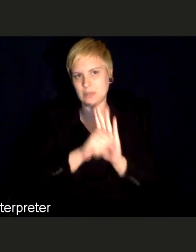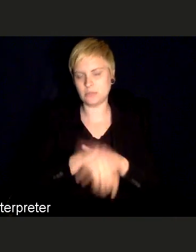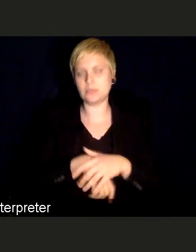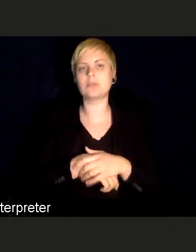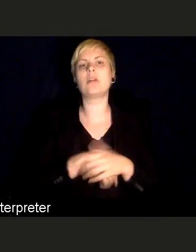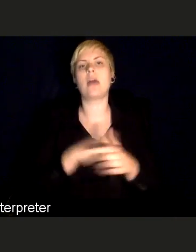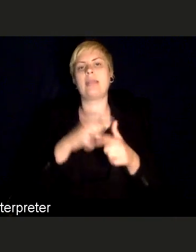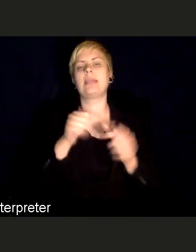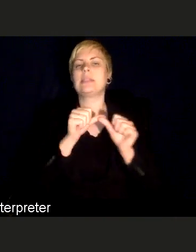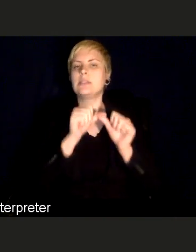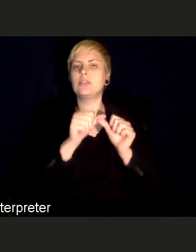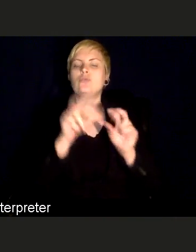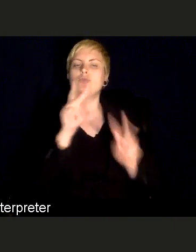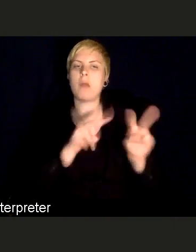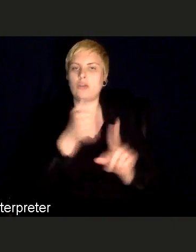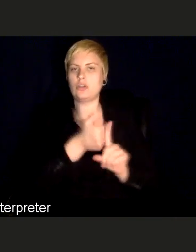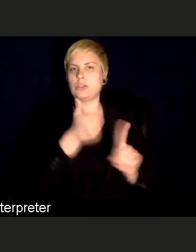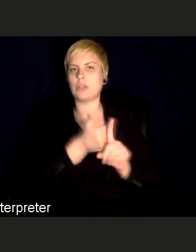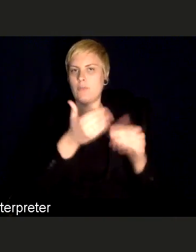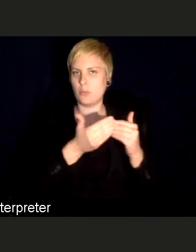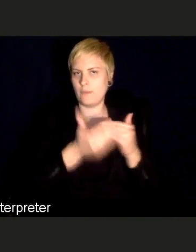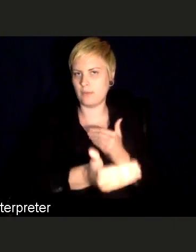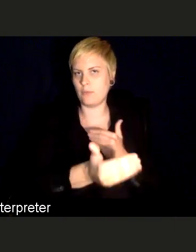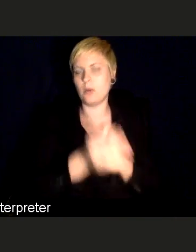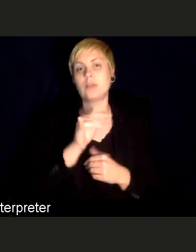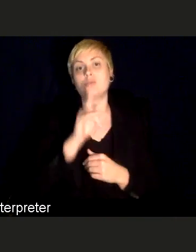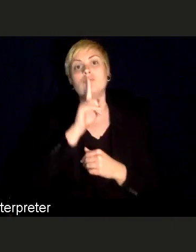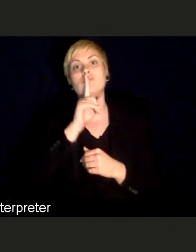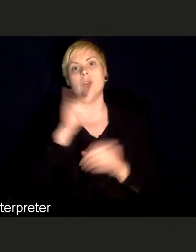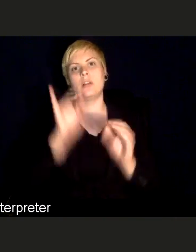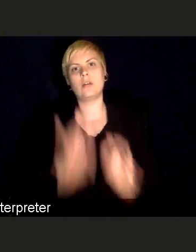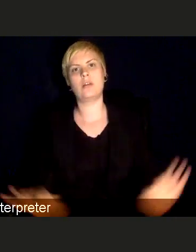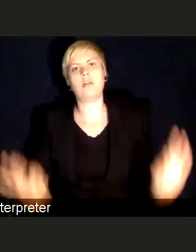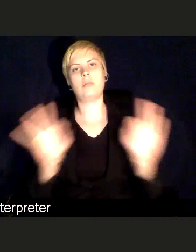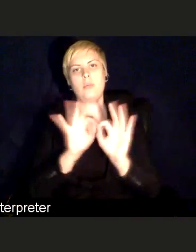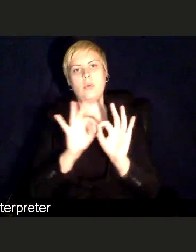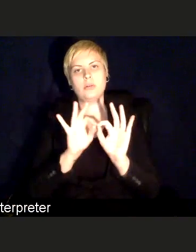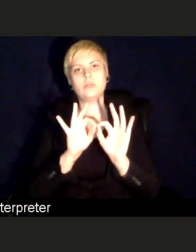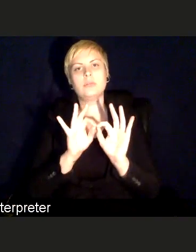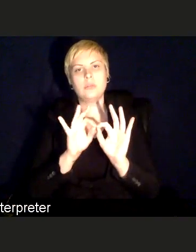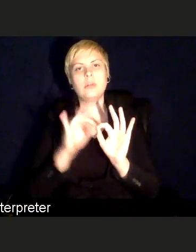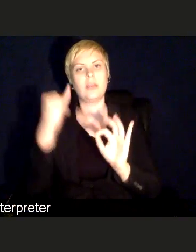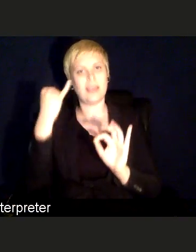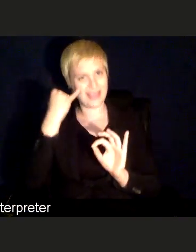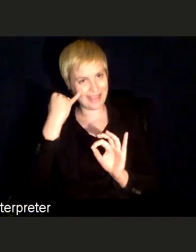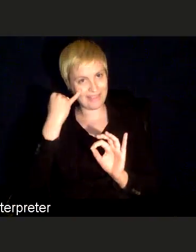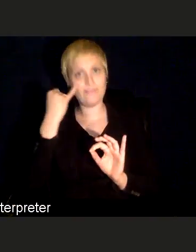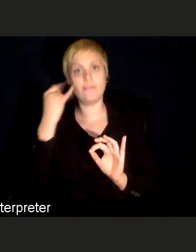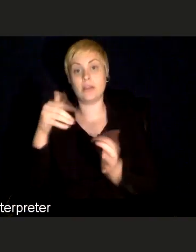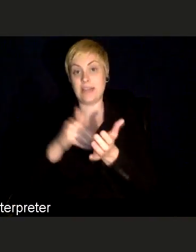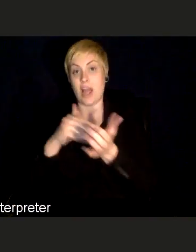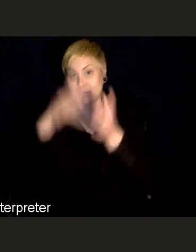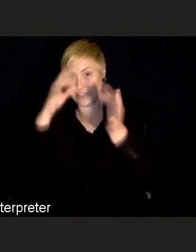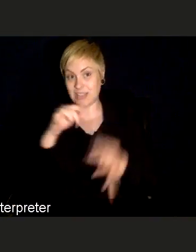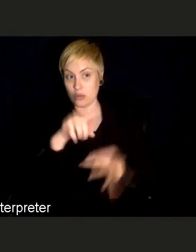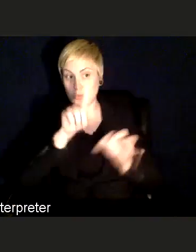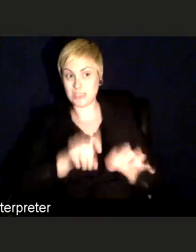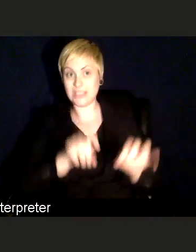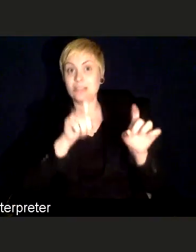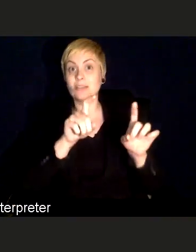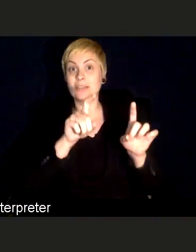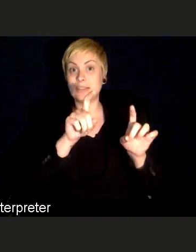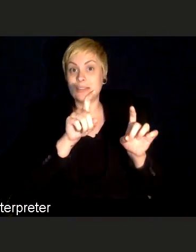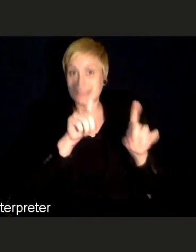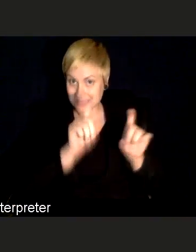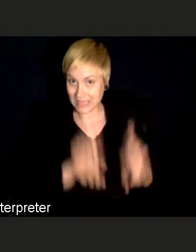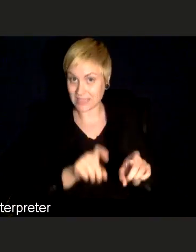forward. I think that that's critically important. If you have been determined to need to be tested, you definitely need to self-quarantine.